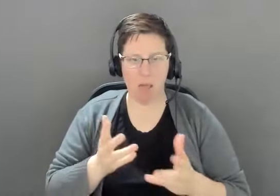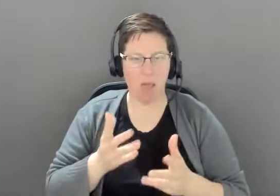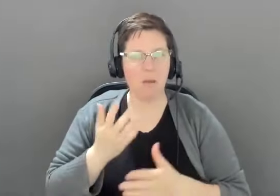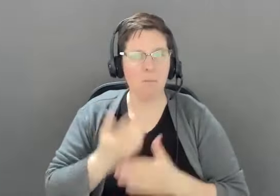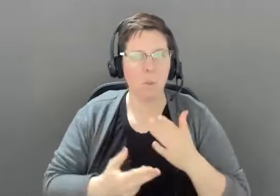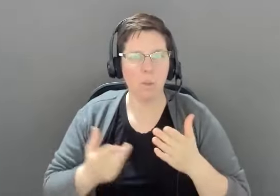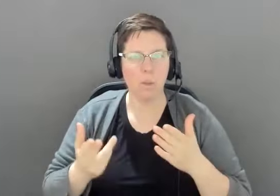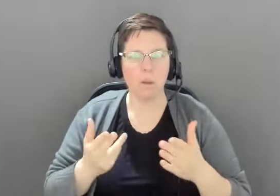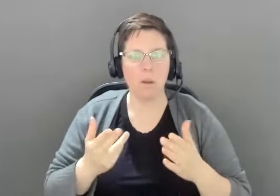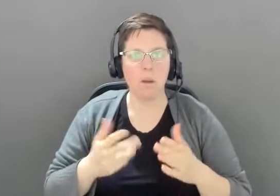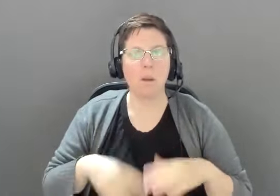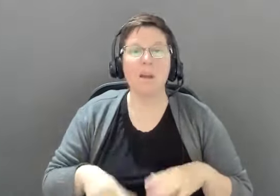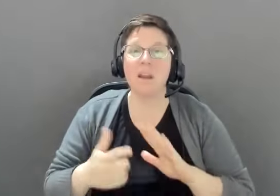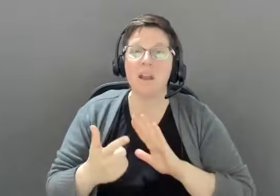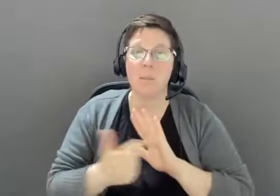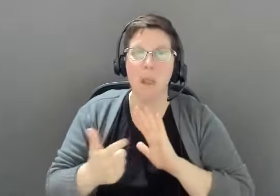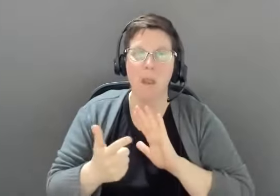Publication bans serve as a crucial